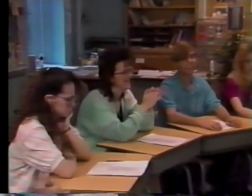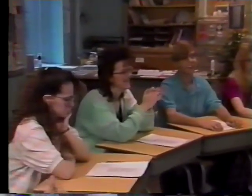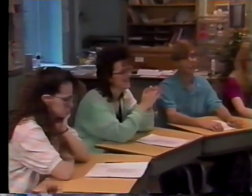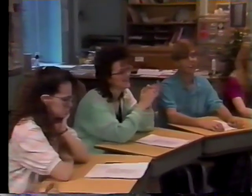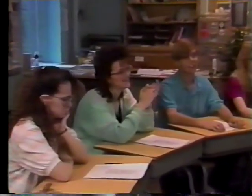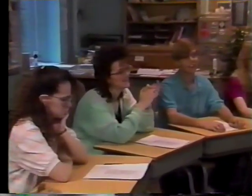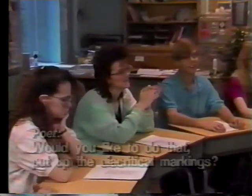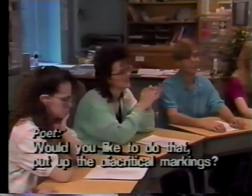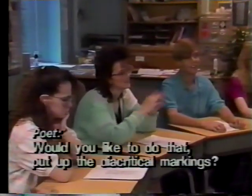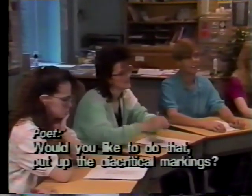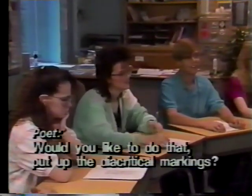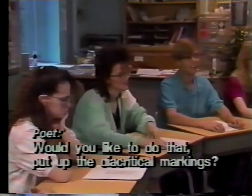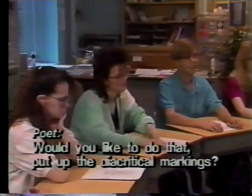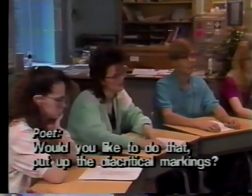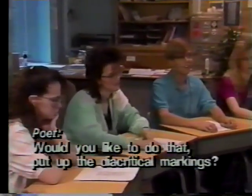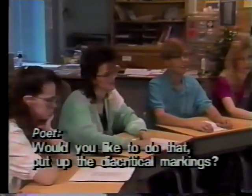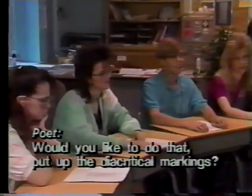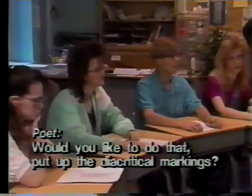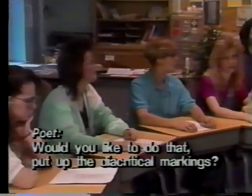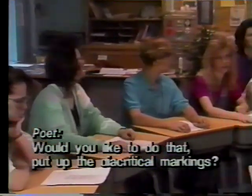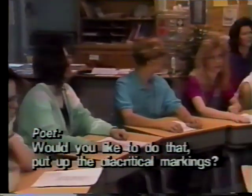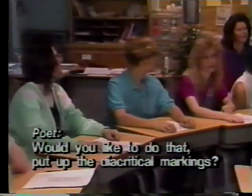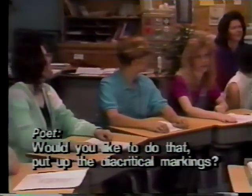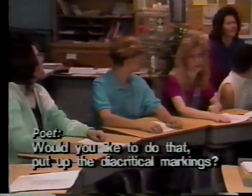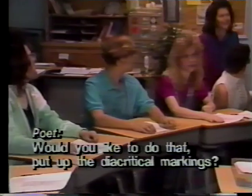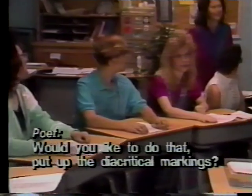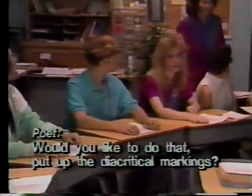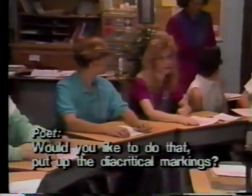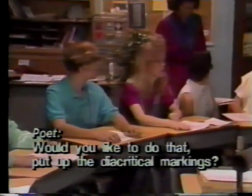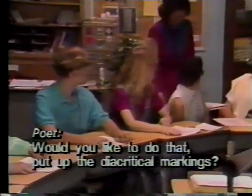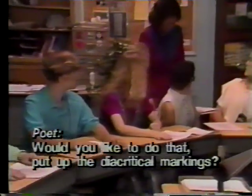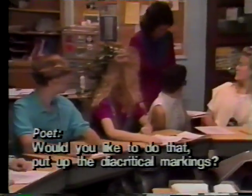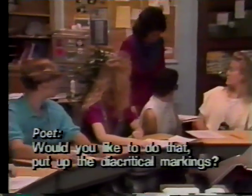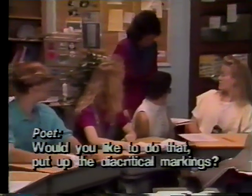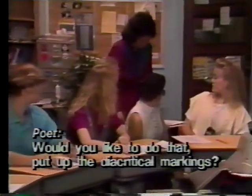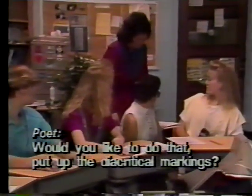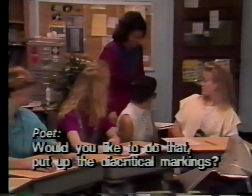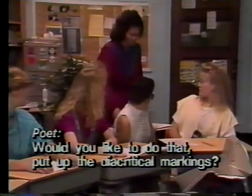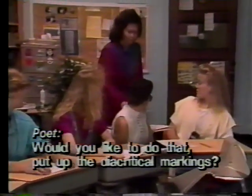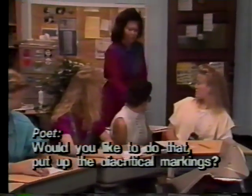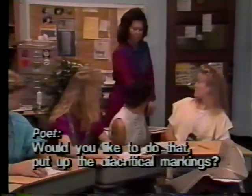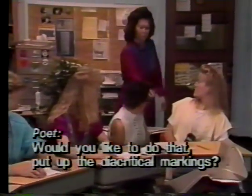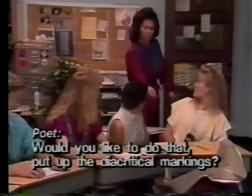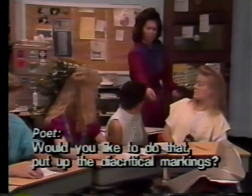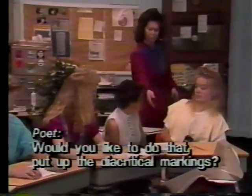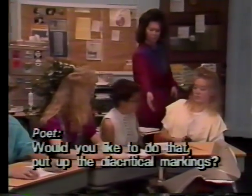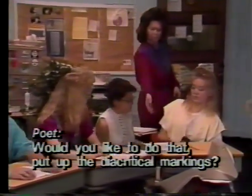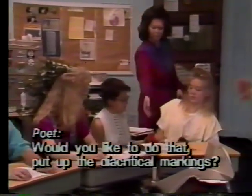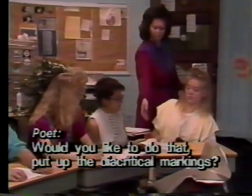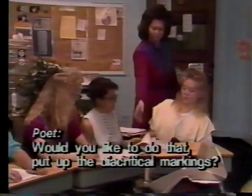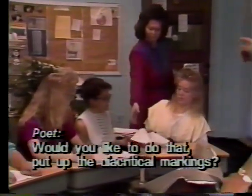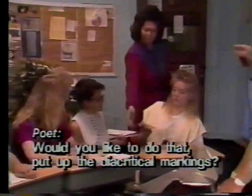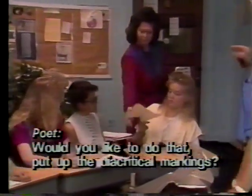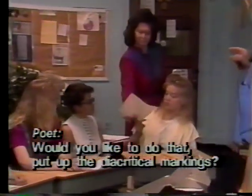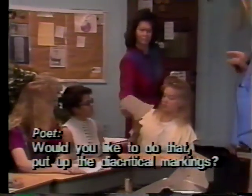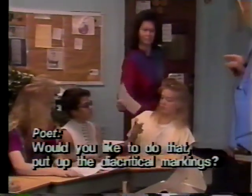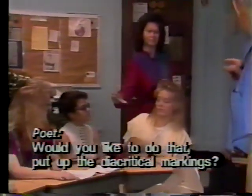Put it on board. You like to do that with the diacritical mark. And also